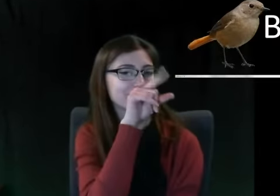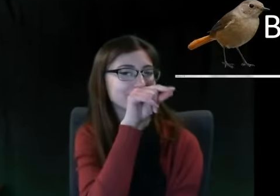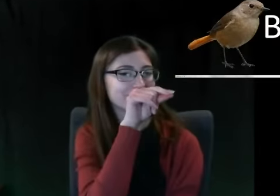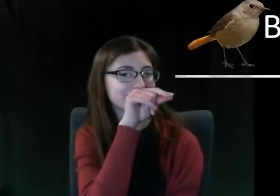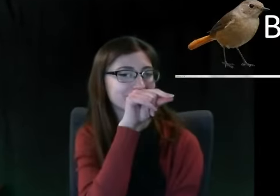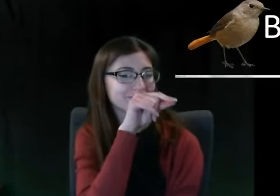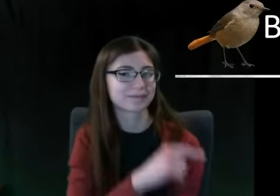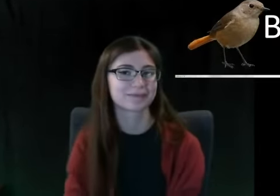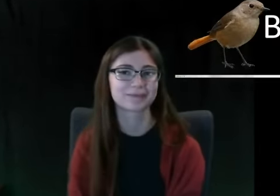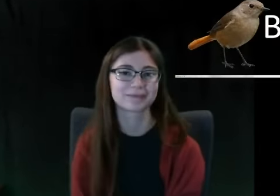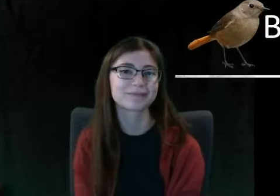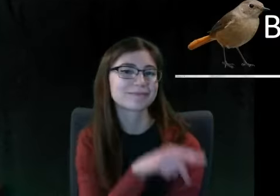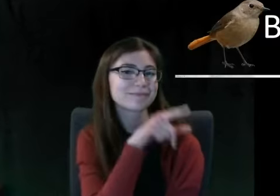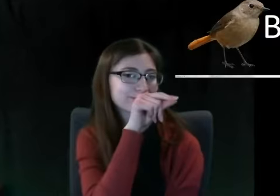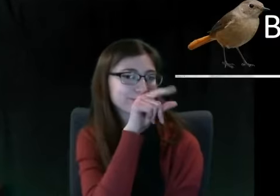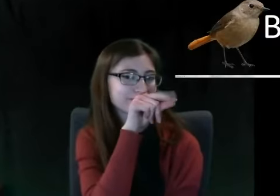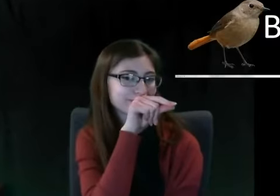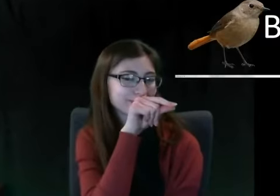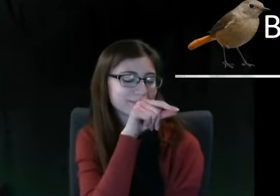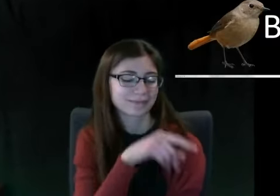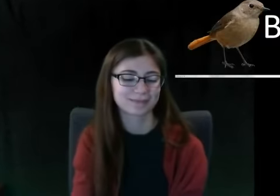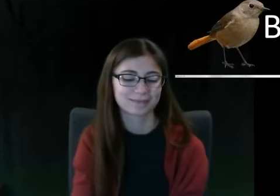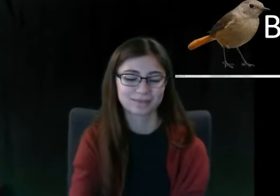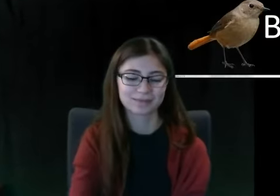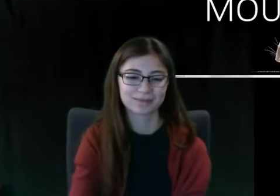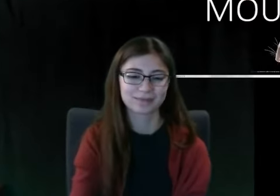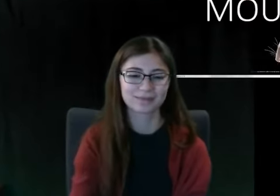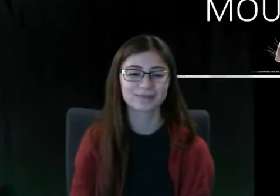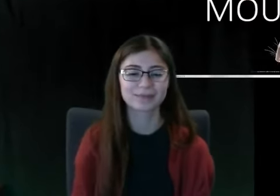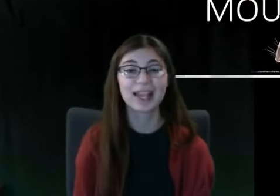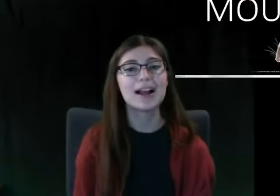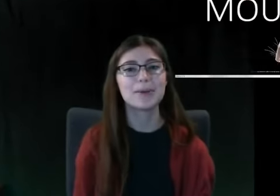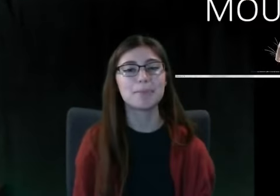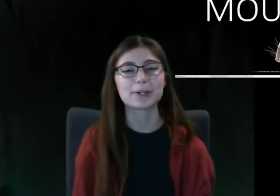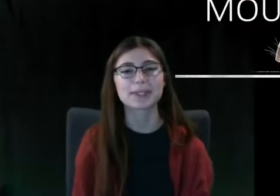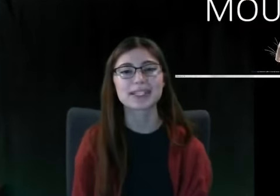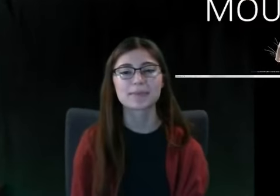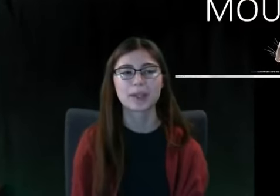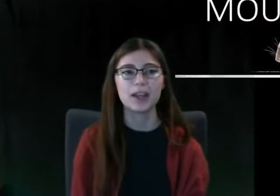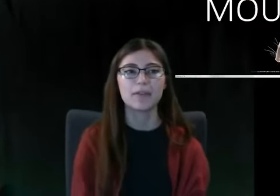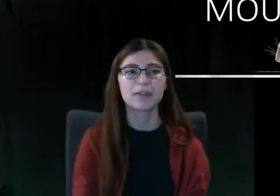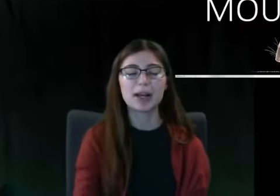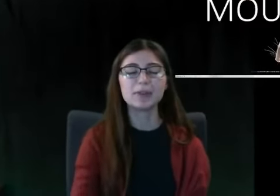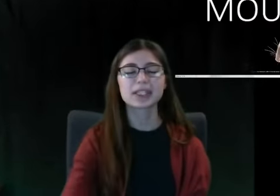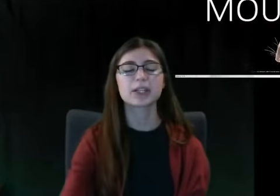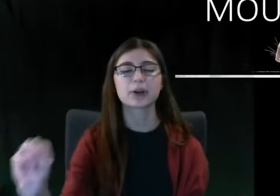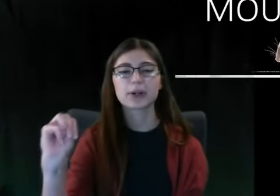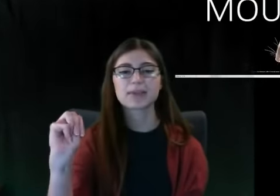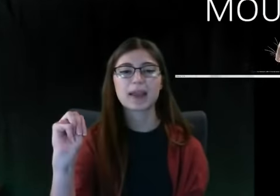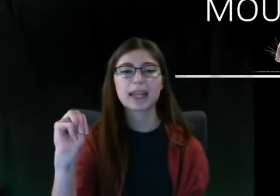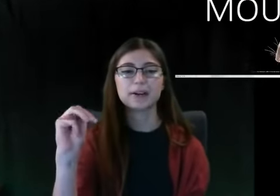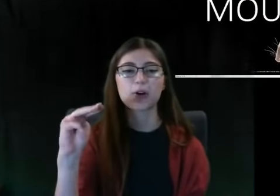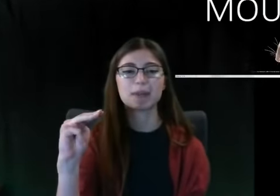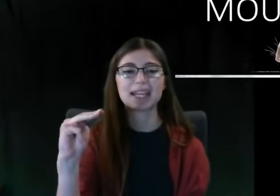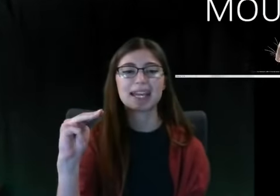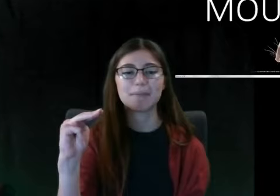Mouse. For mouse, you're going to make an open M hand